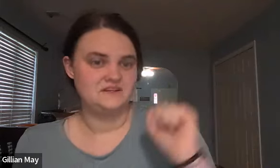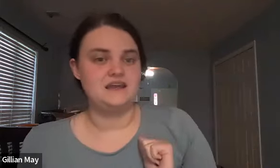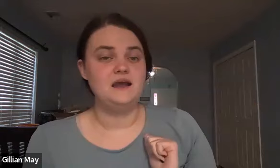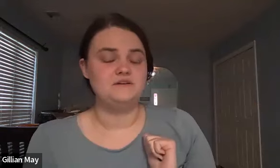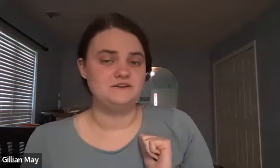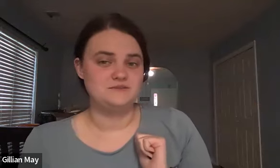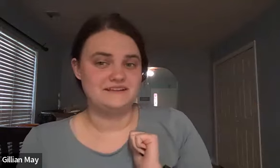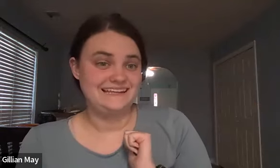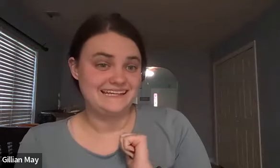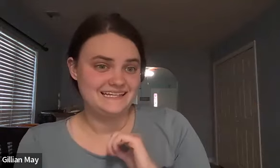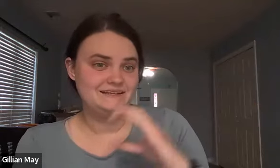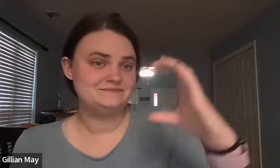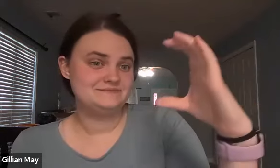Okay, I'm going to fingerspell it again.